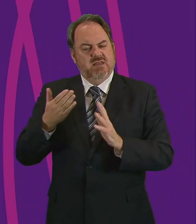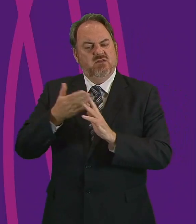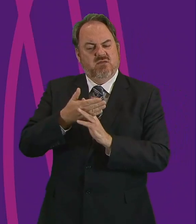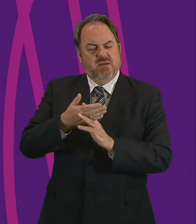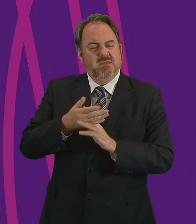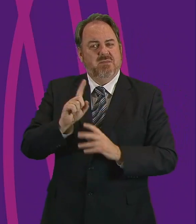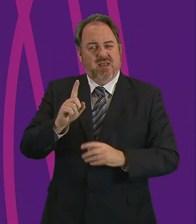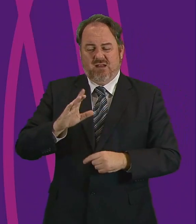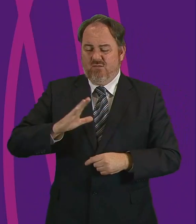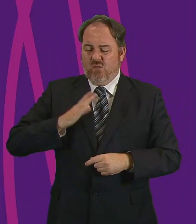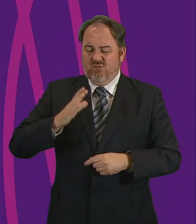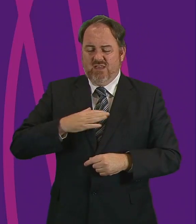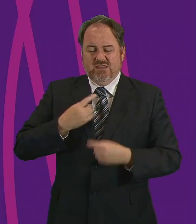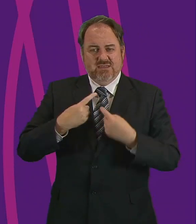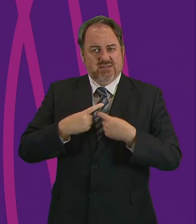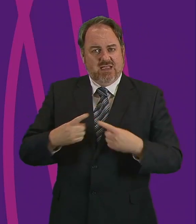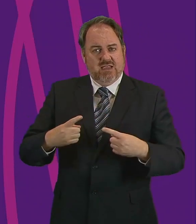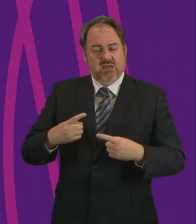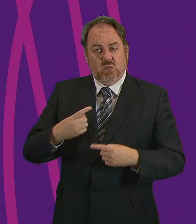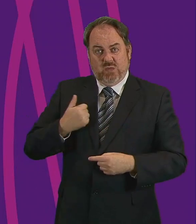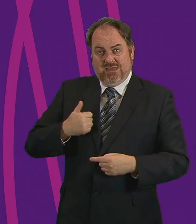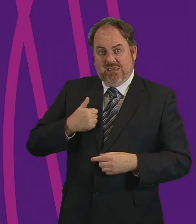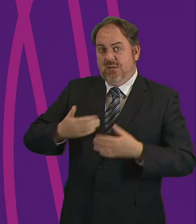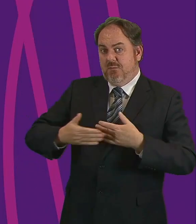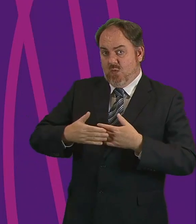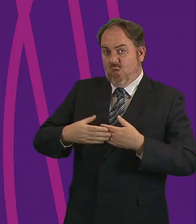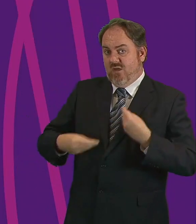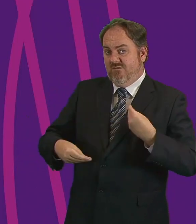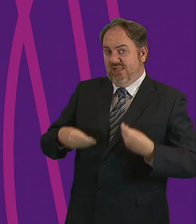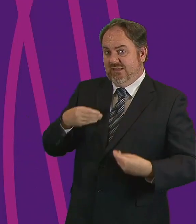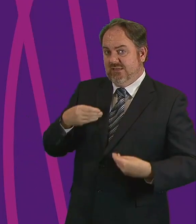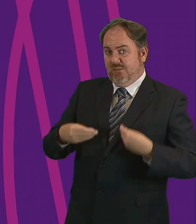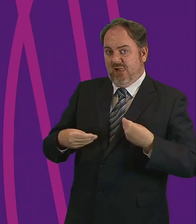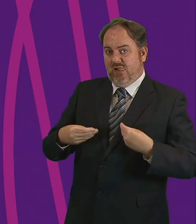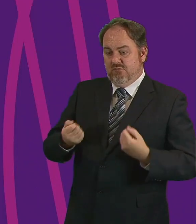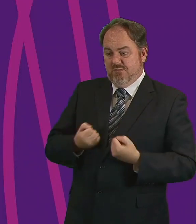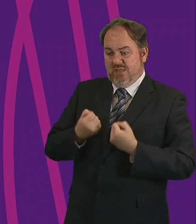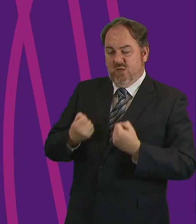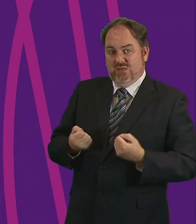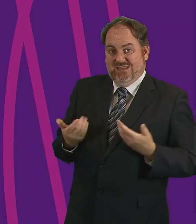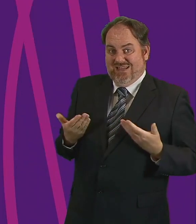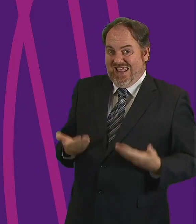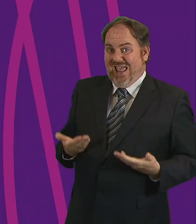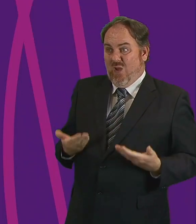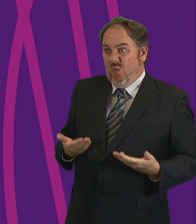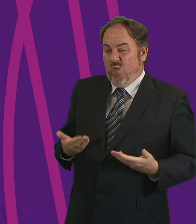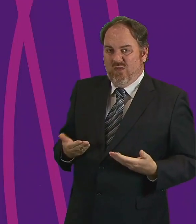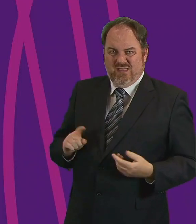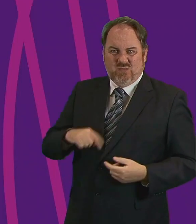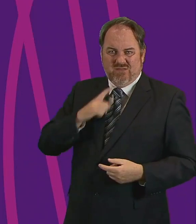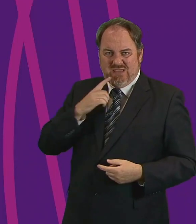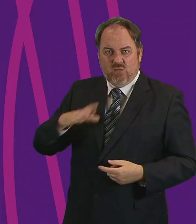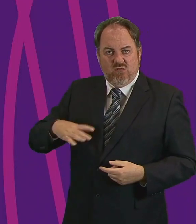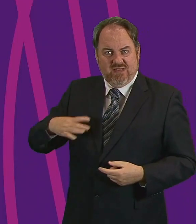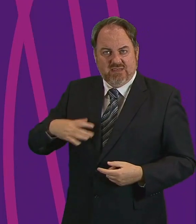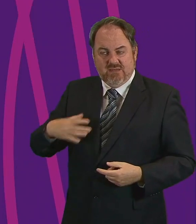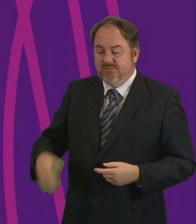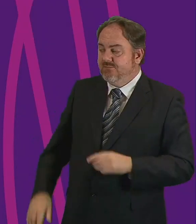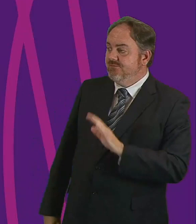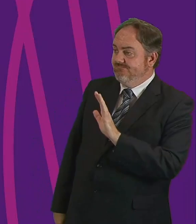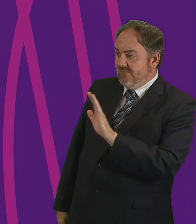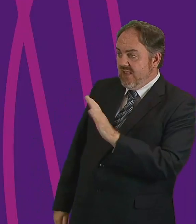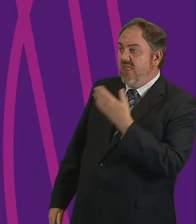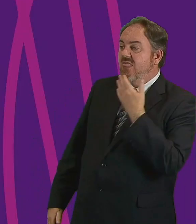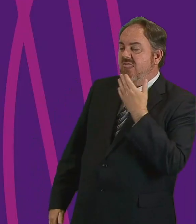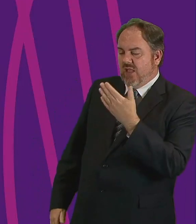in my speech that I think there are flexibilities required in the short term and therefore now. Patrick Harvey. I'm grateful for that